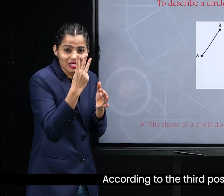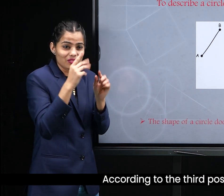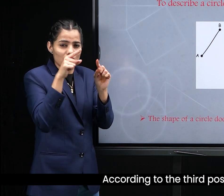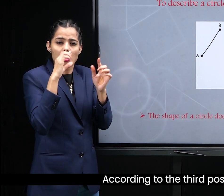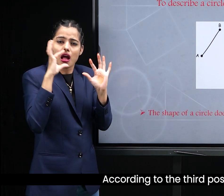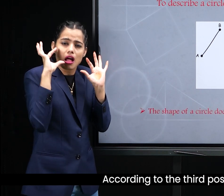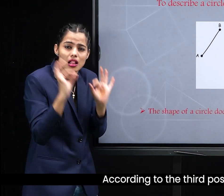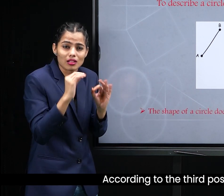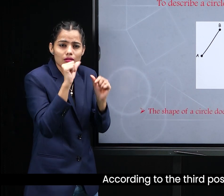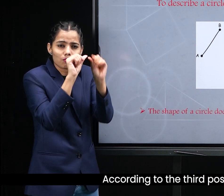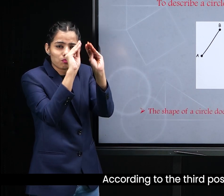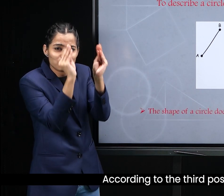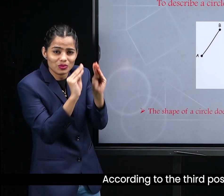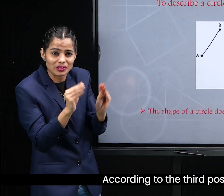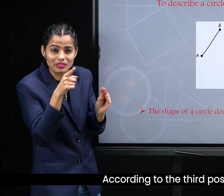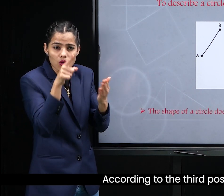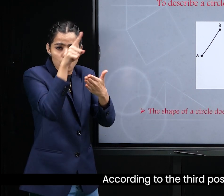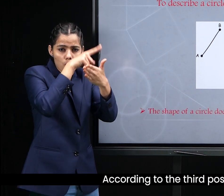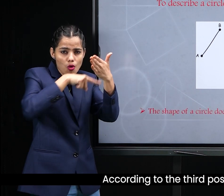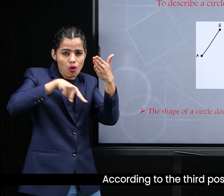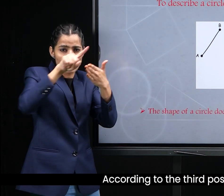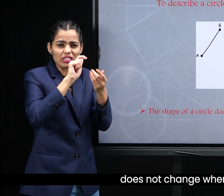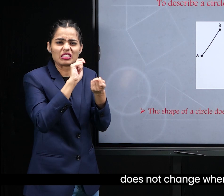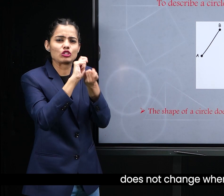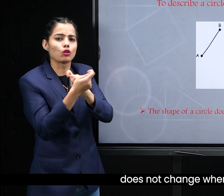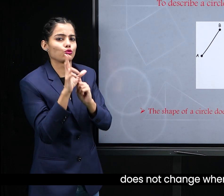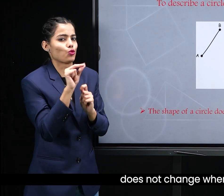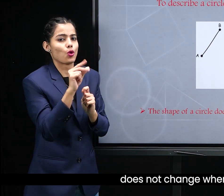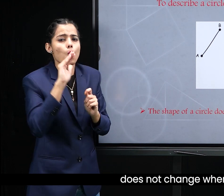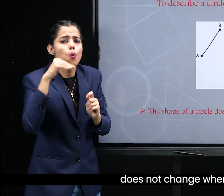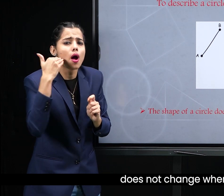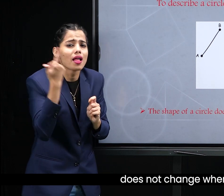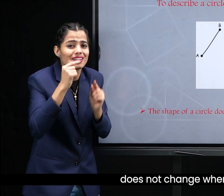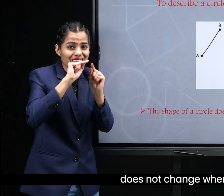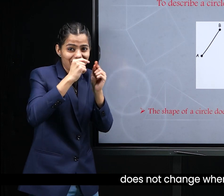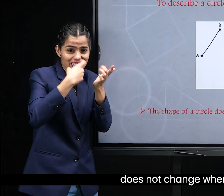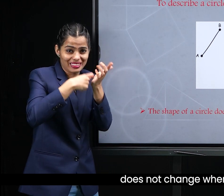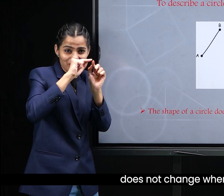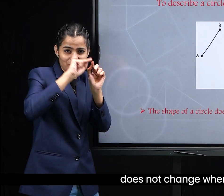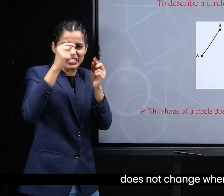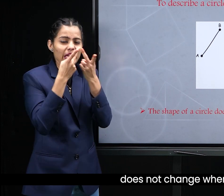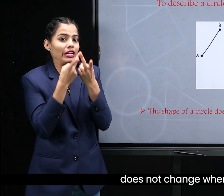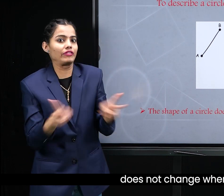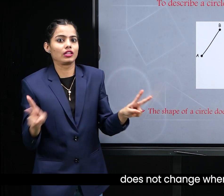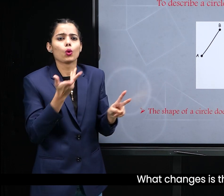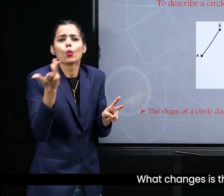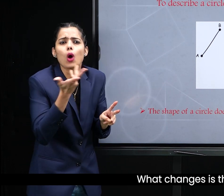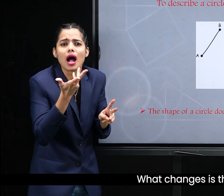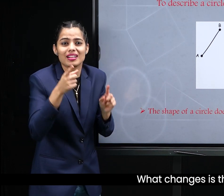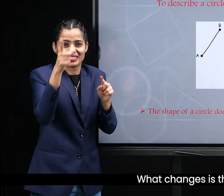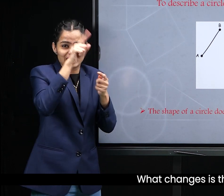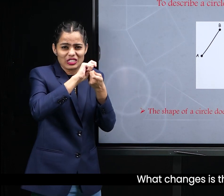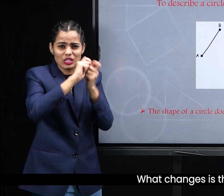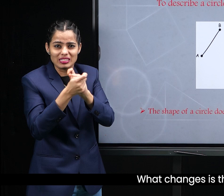According to the third postulate, the shape of a circle does not change when the radius is different.